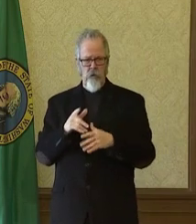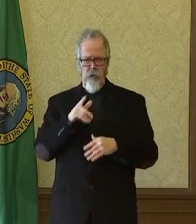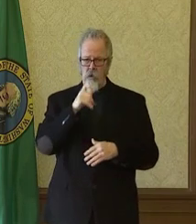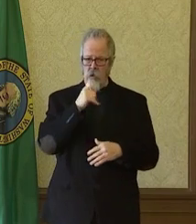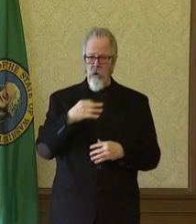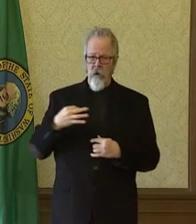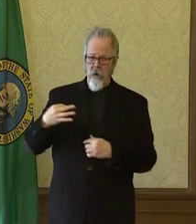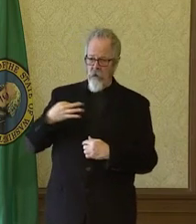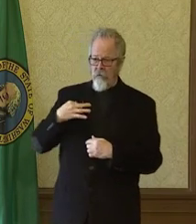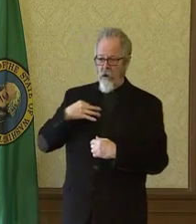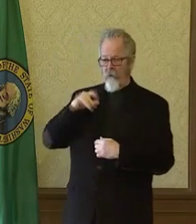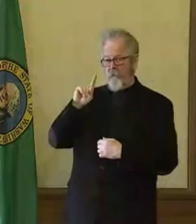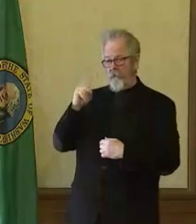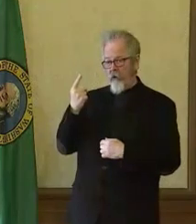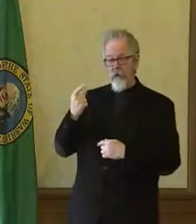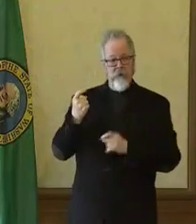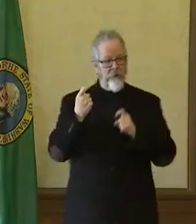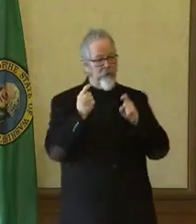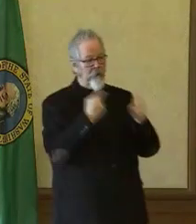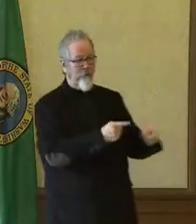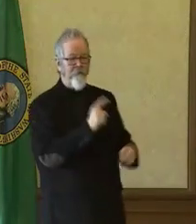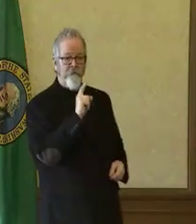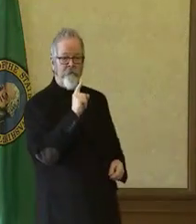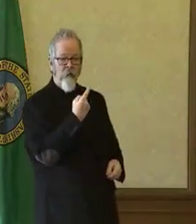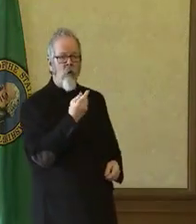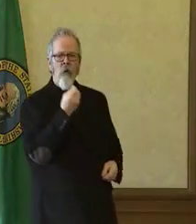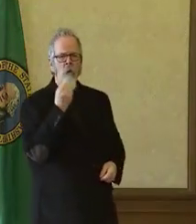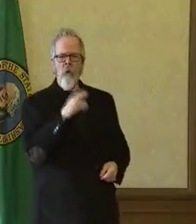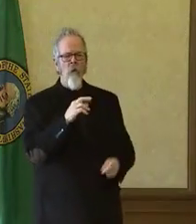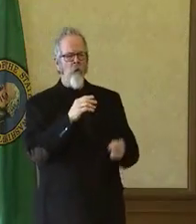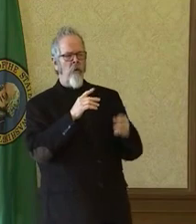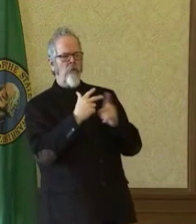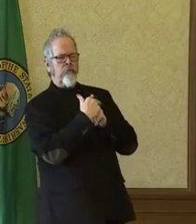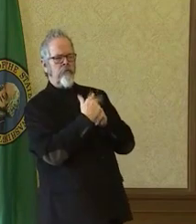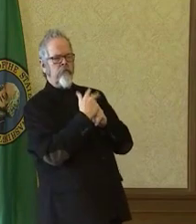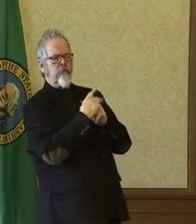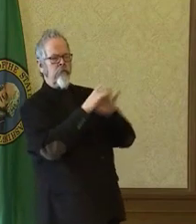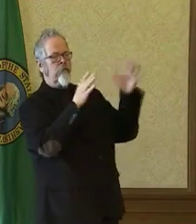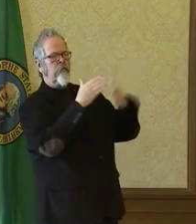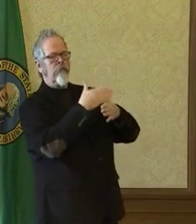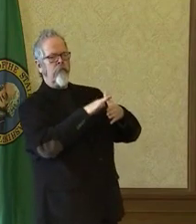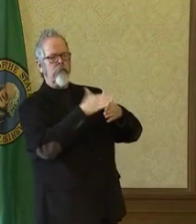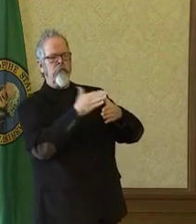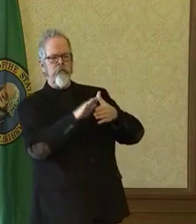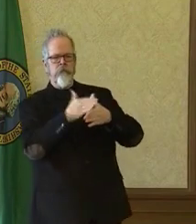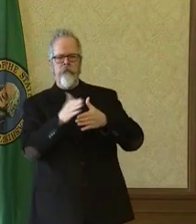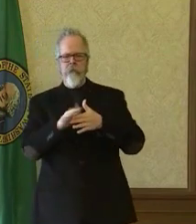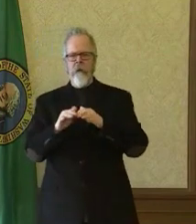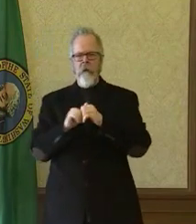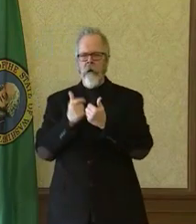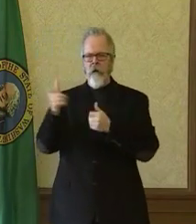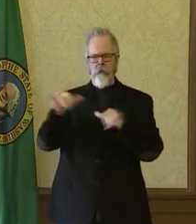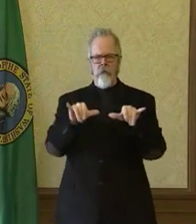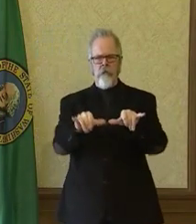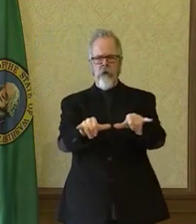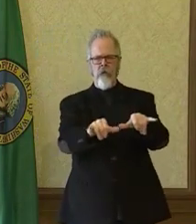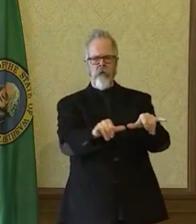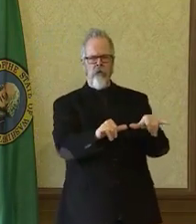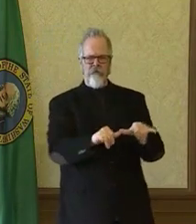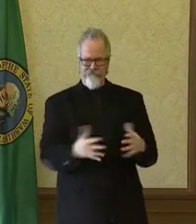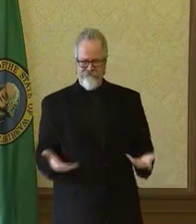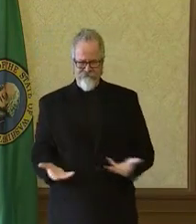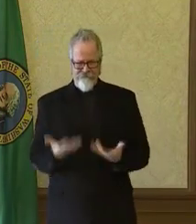Sure. We're putting in place a way to have some regional equity. So yes, people